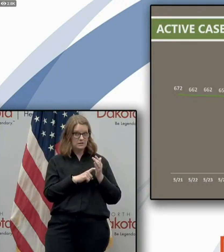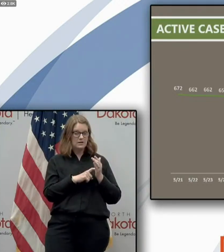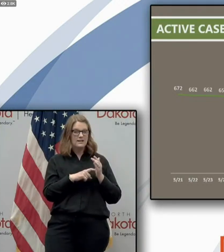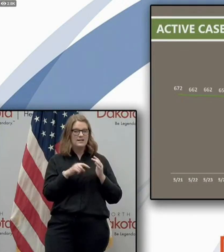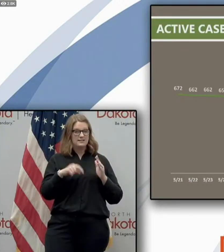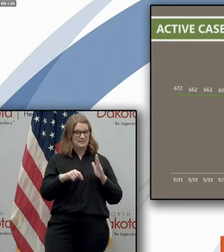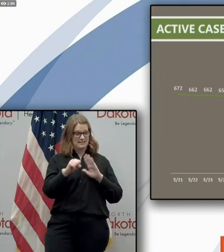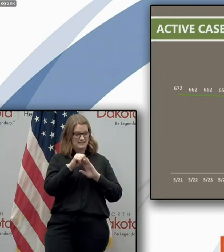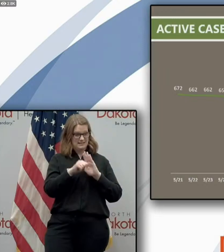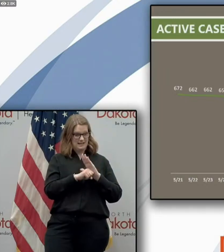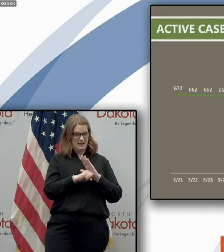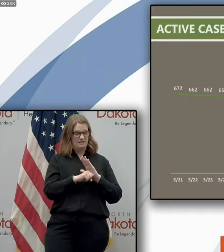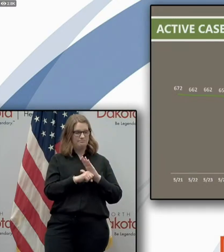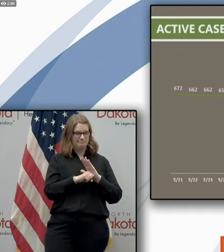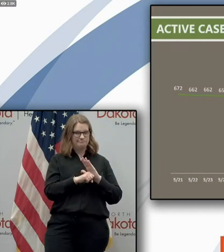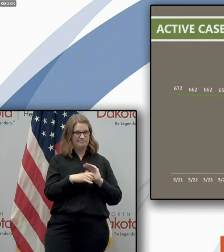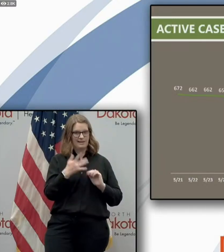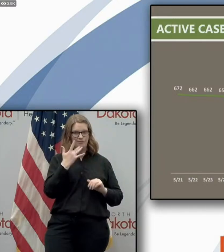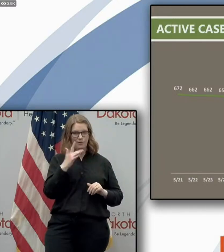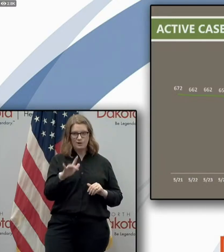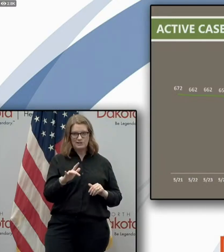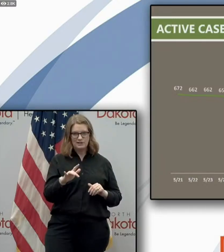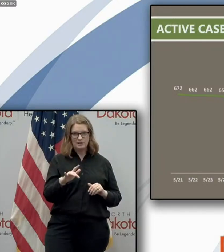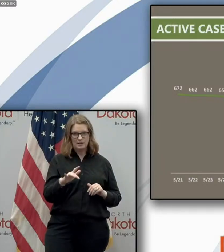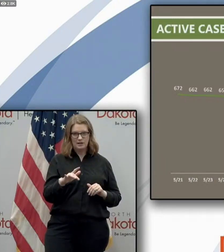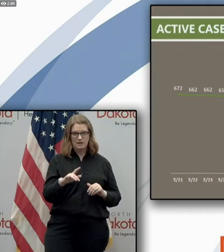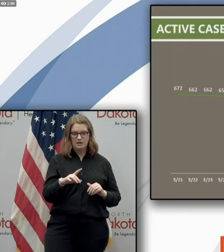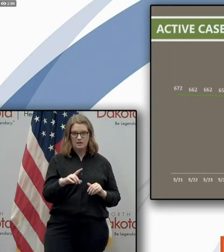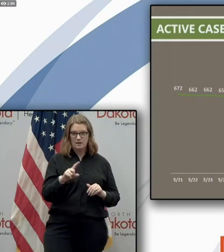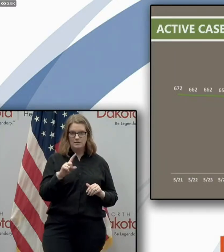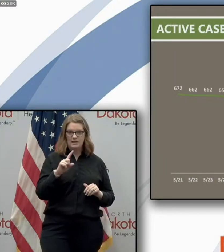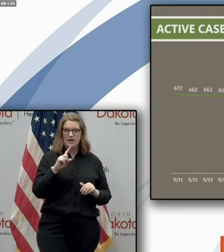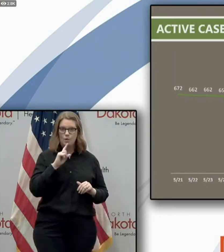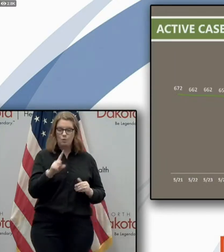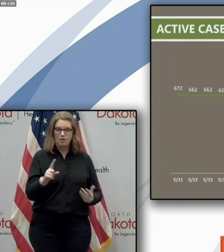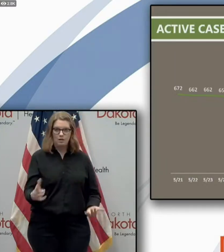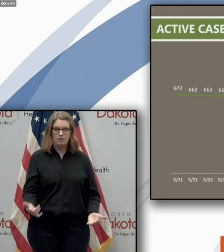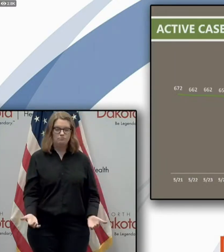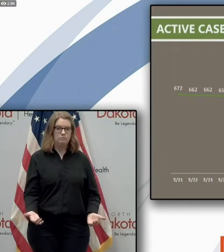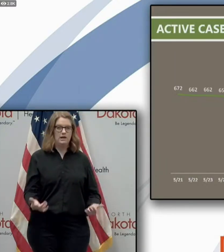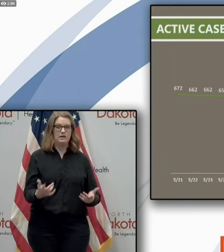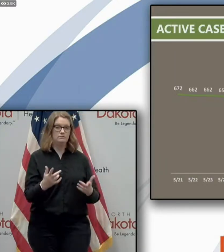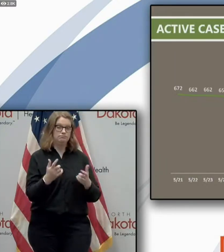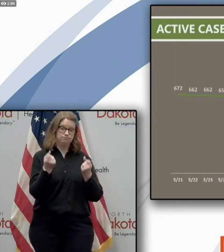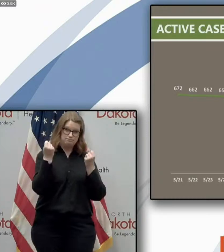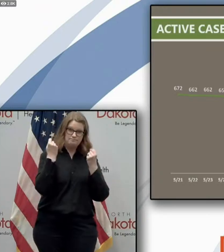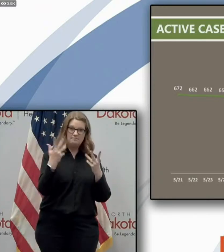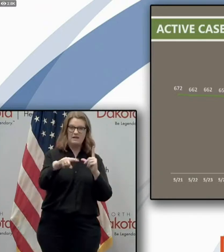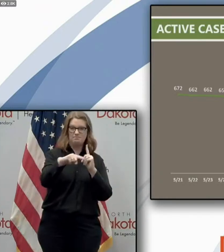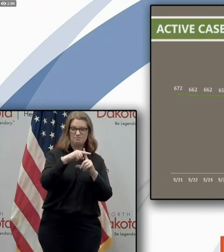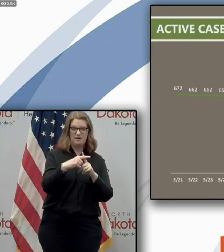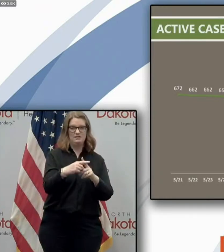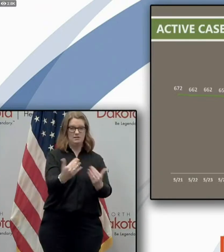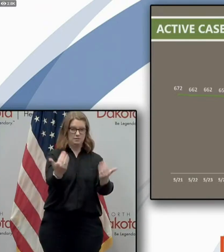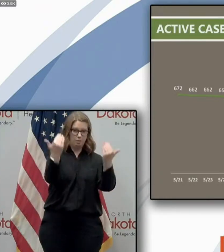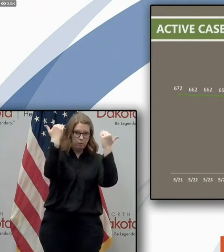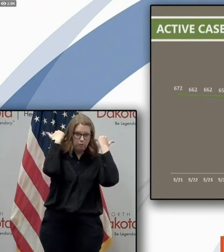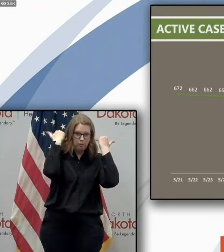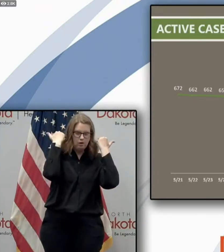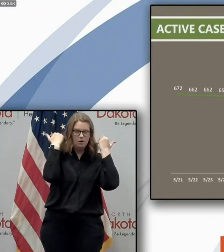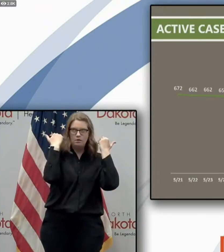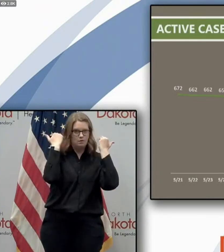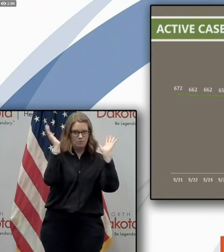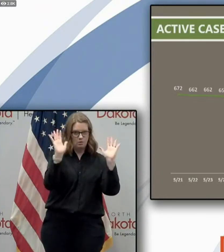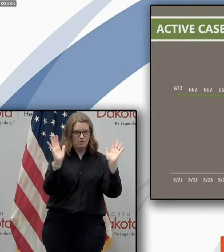state, we were fortunate. We never bore the full brunt of this pandemic. States that did meet the full force of